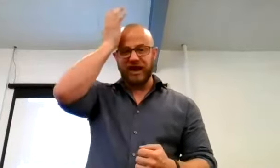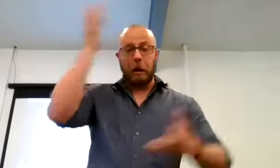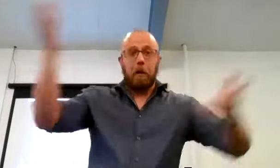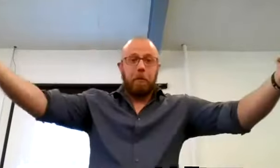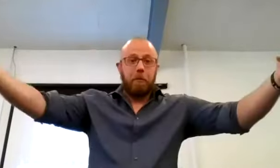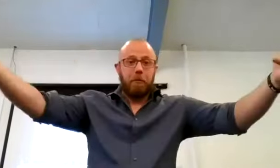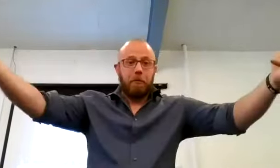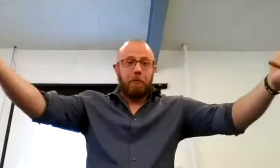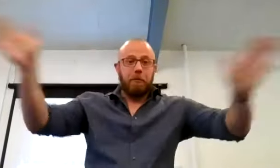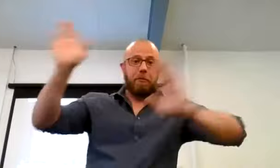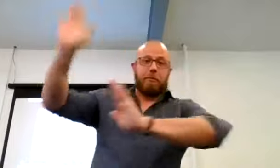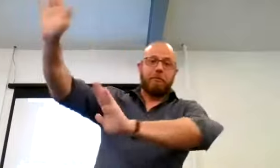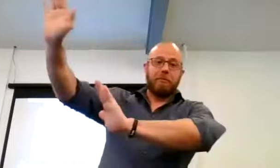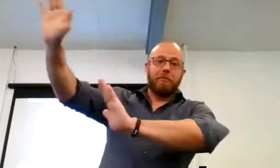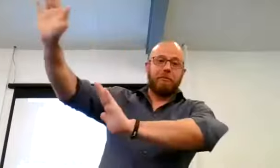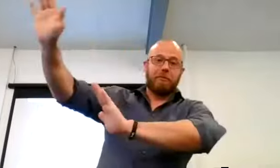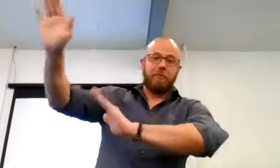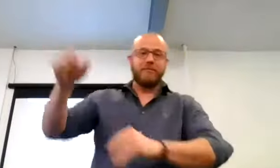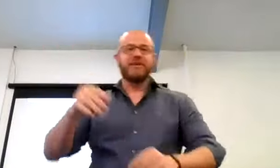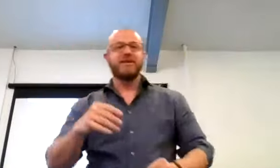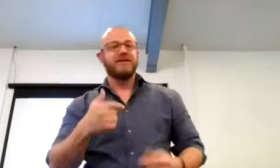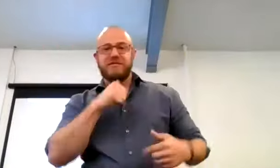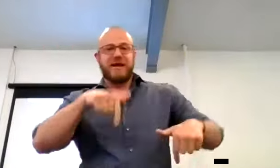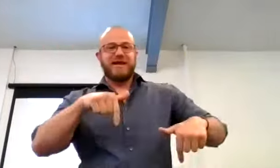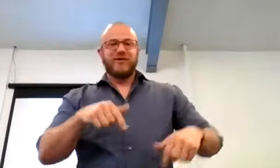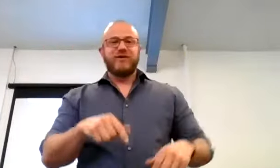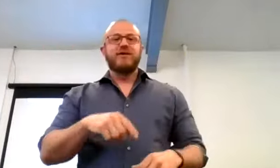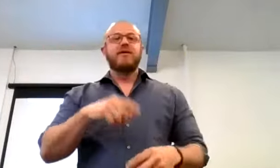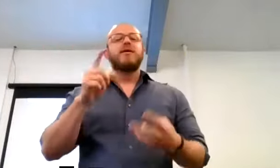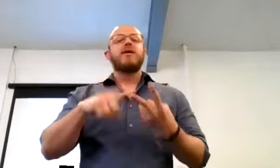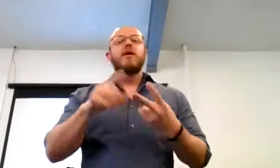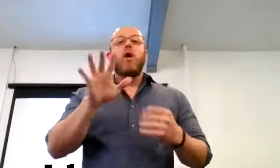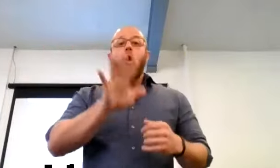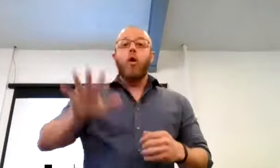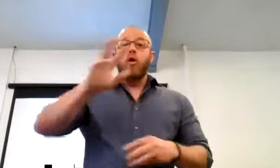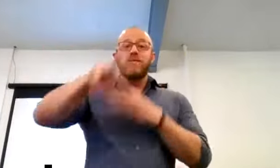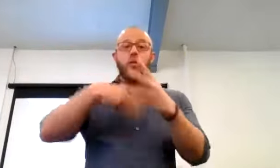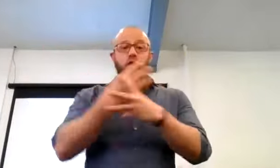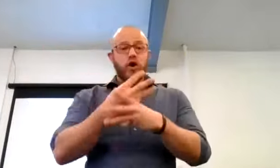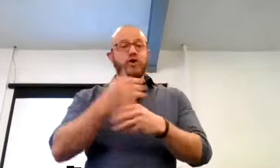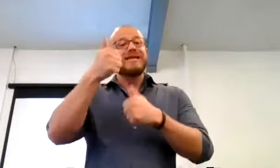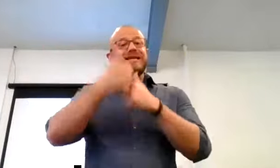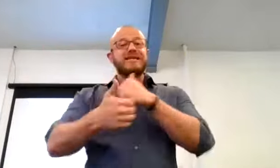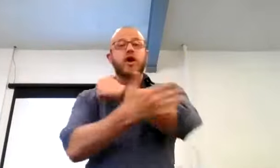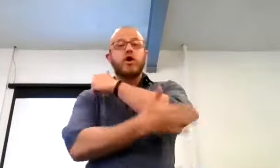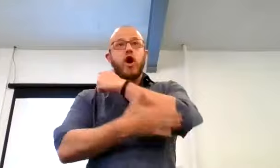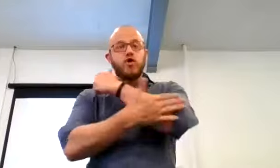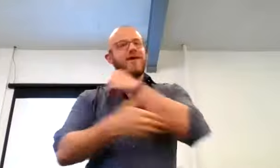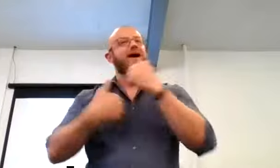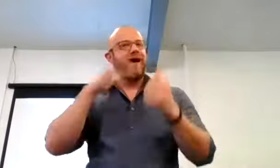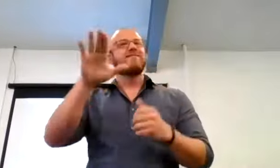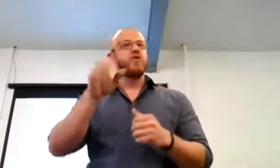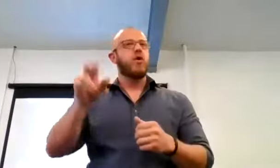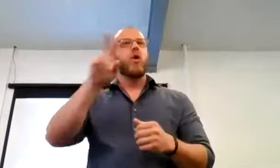So, yep, I don't know. It's, just kind of theirs is just not here. They use it also all over the world. Each country has